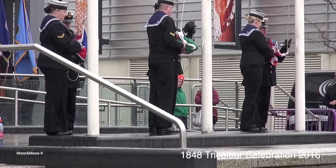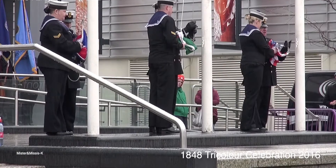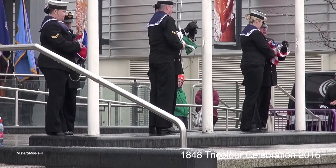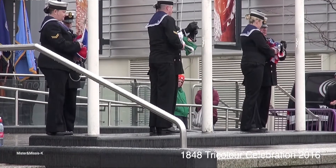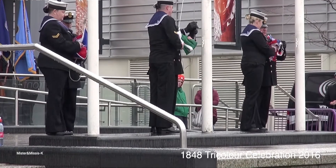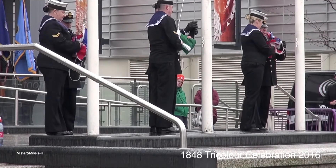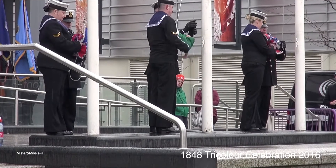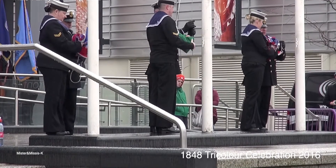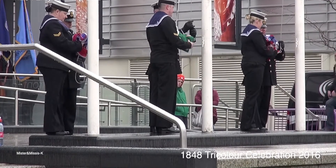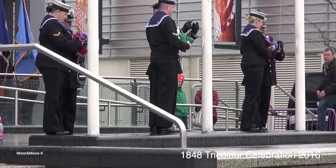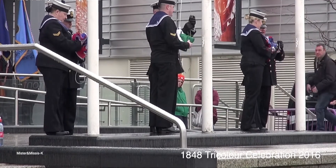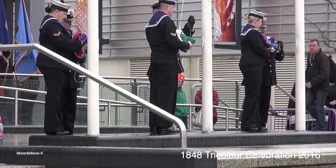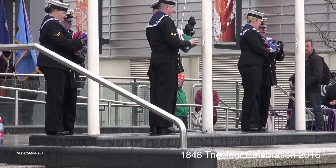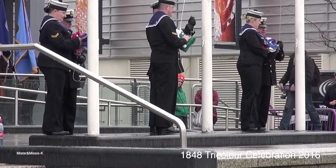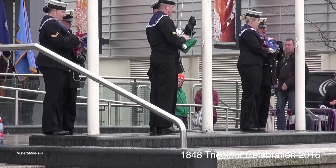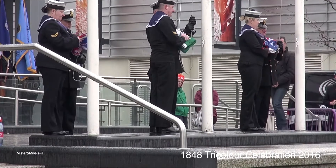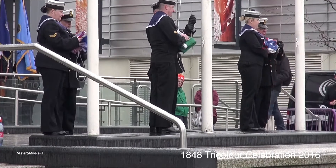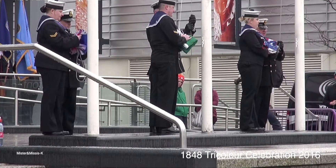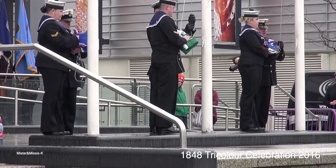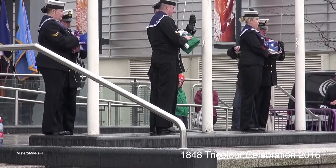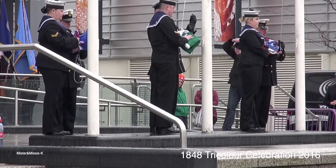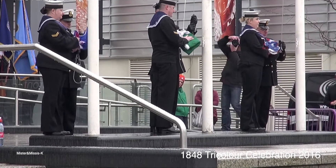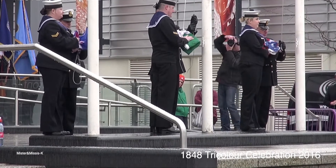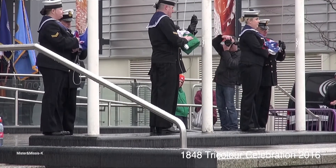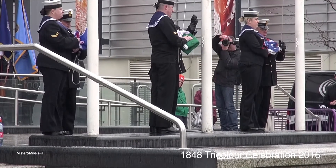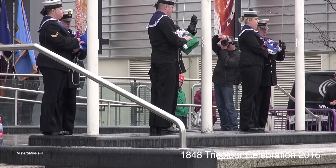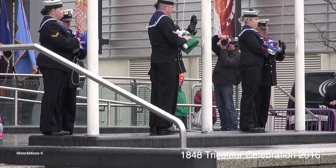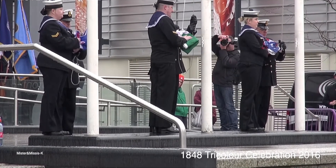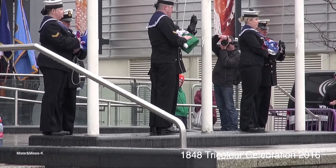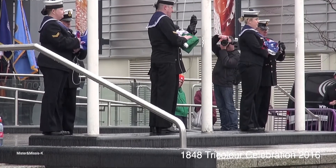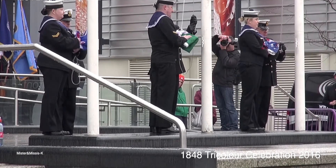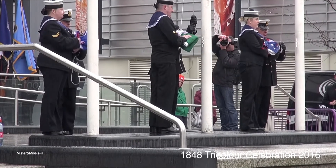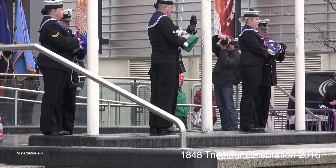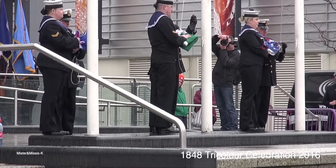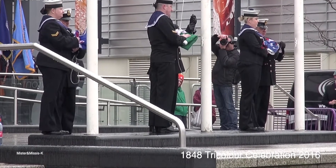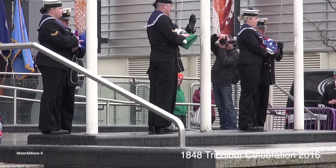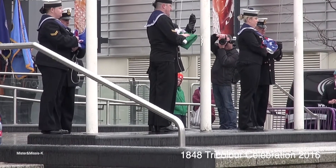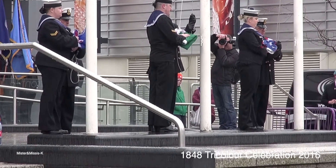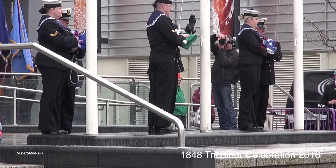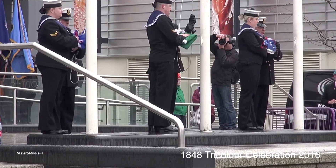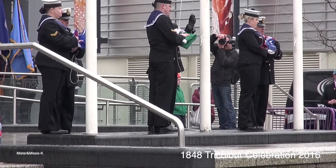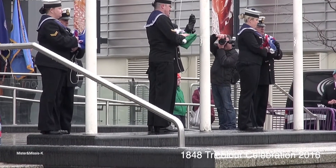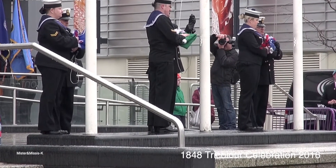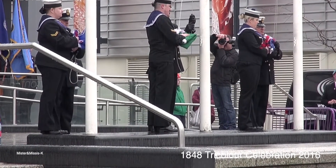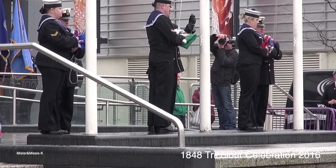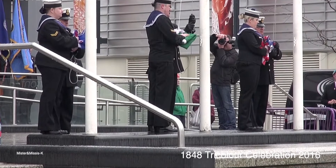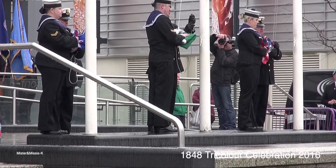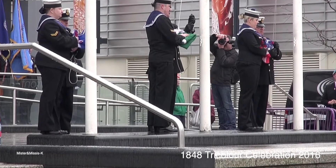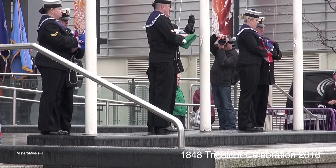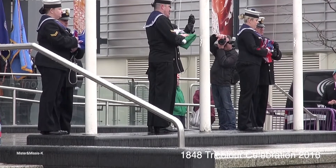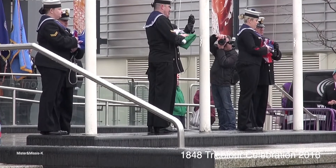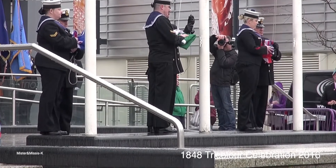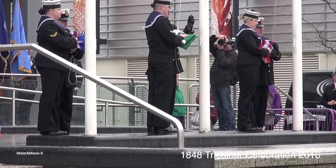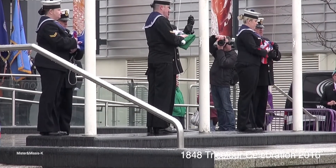and in the Navy we fly the tricolour 365 days a year, extending the sovereignty of the state out to the 12-mile territorial limit,